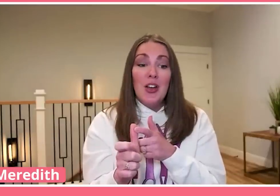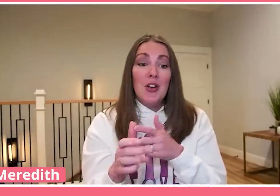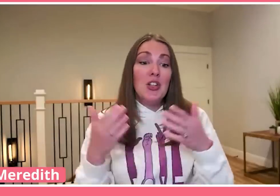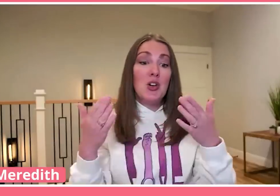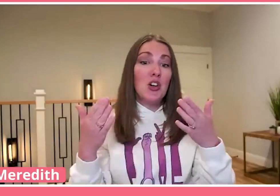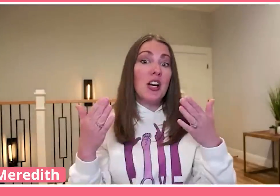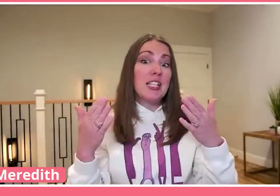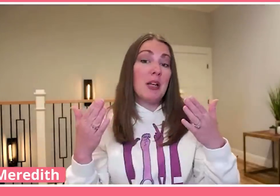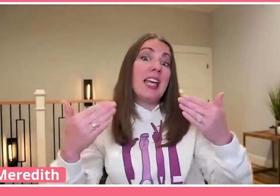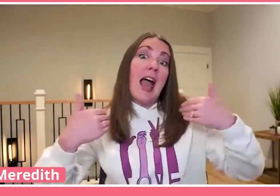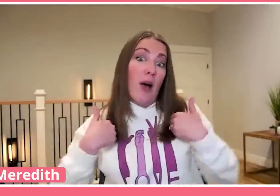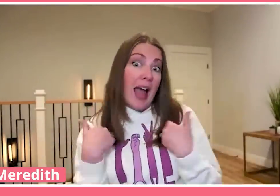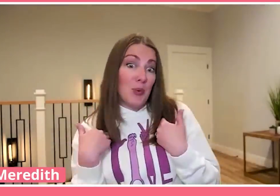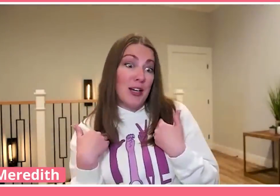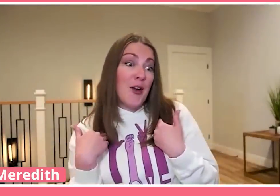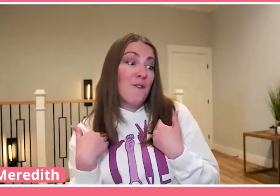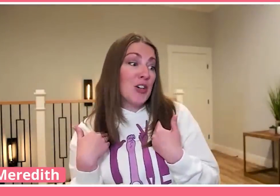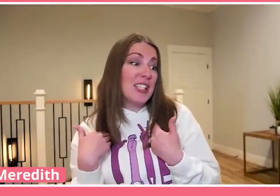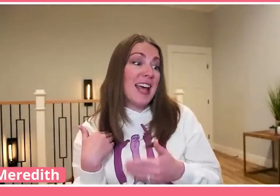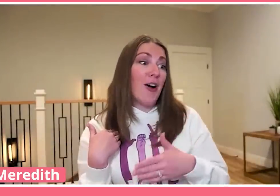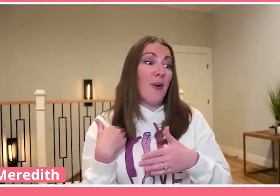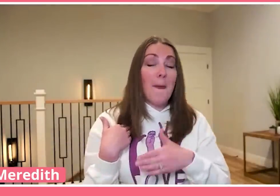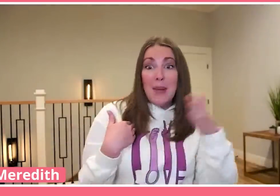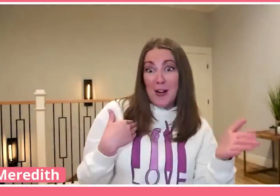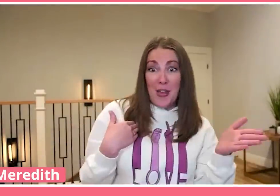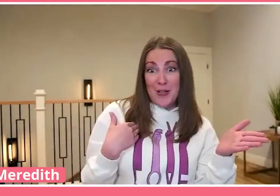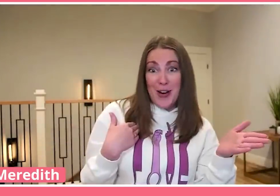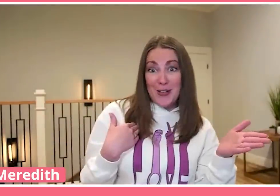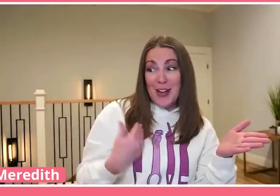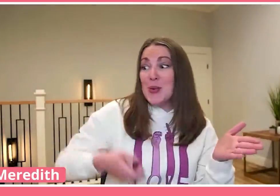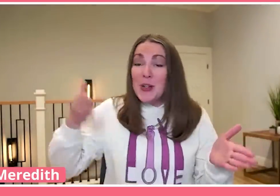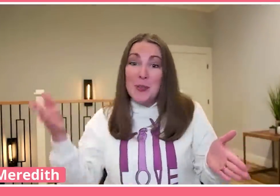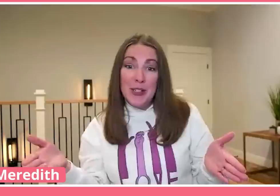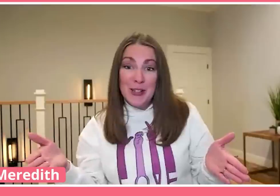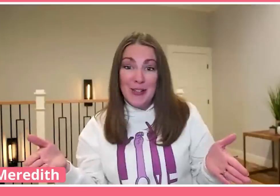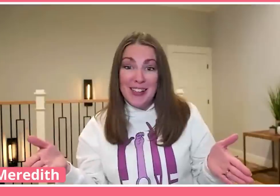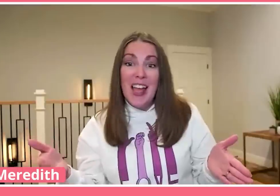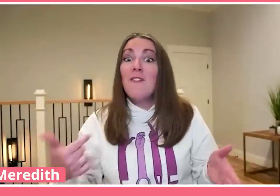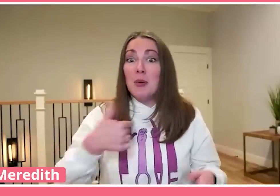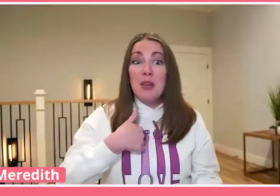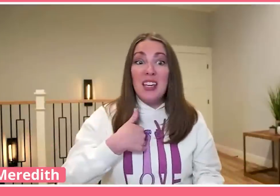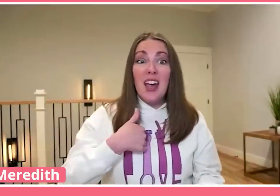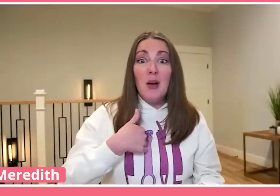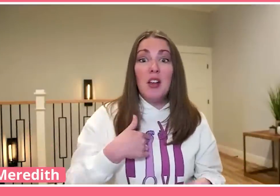you're explaining how I run versus how a marathon runner runs or a sprinter runs for me. I would go